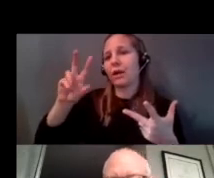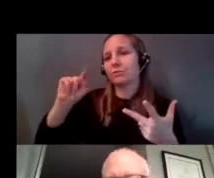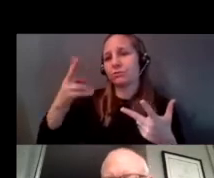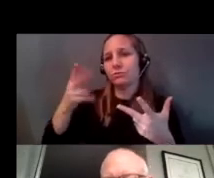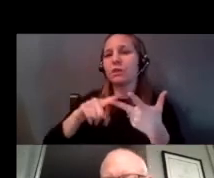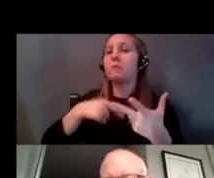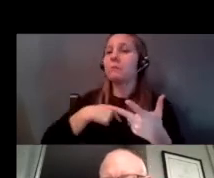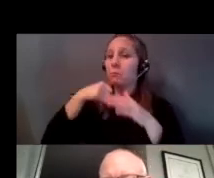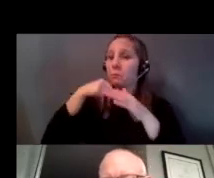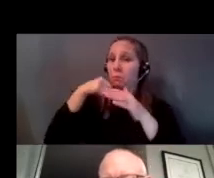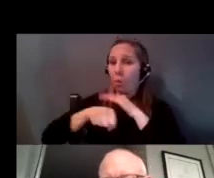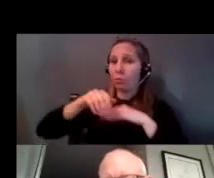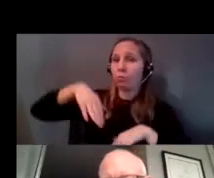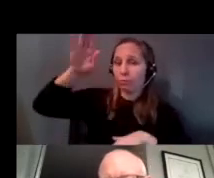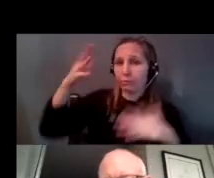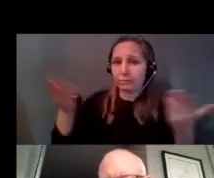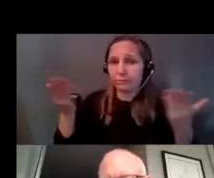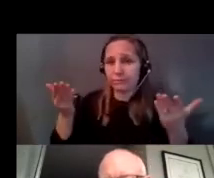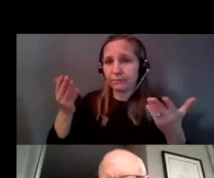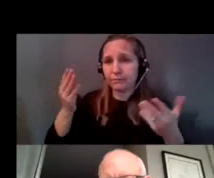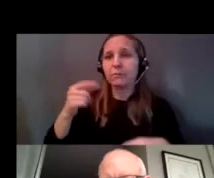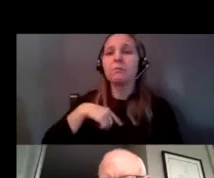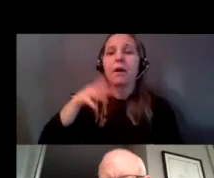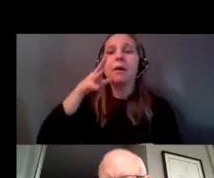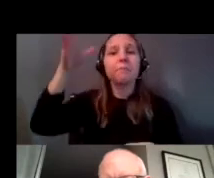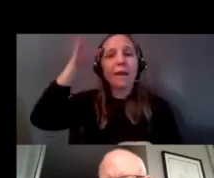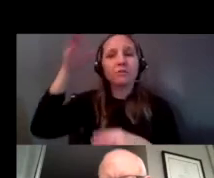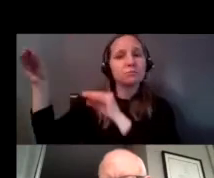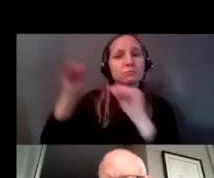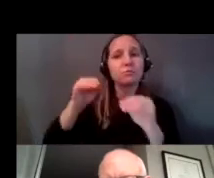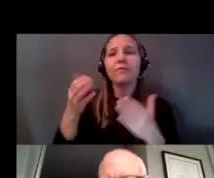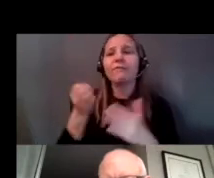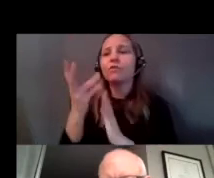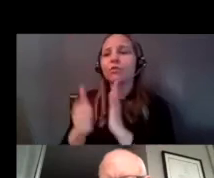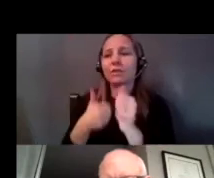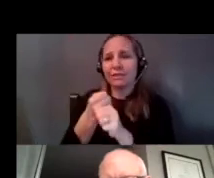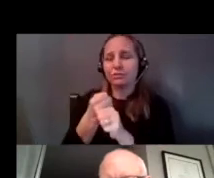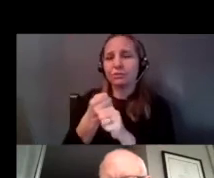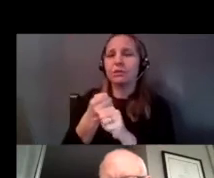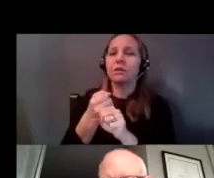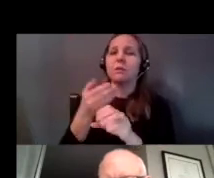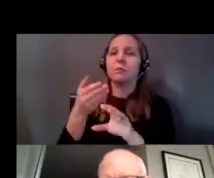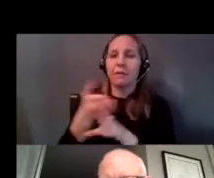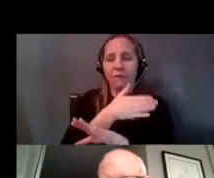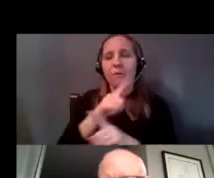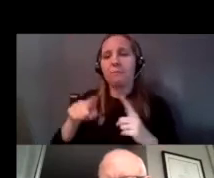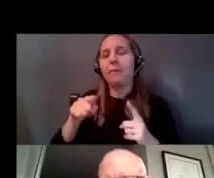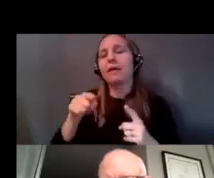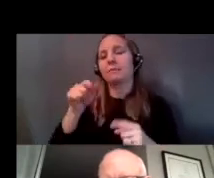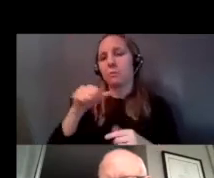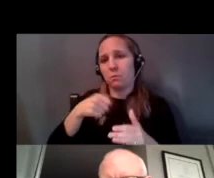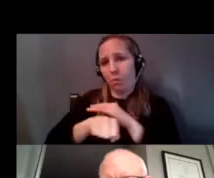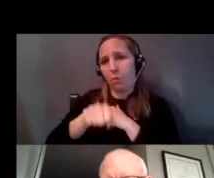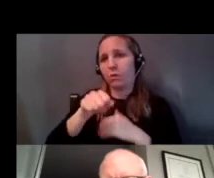on these territories. My parents immigrated here a few years before I was born from Poland, but I've had the immense privilege